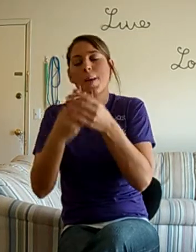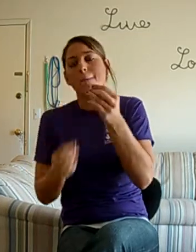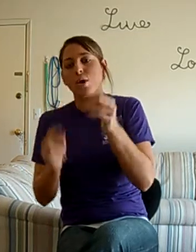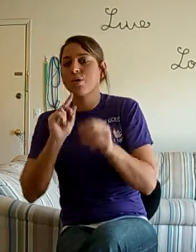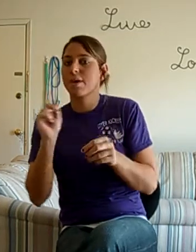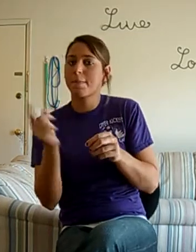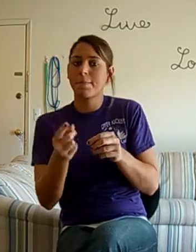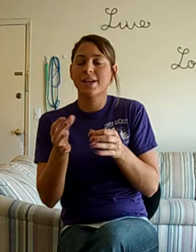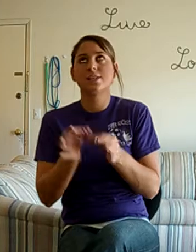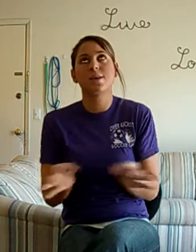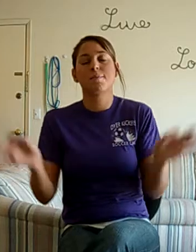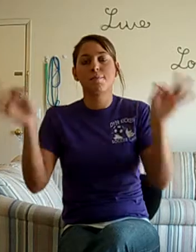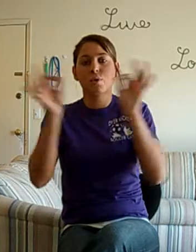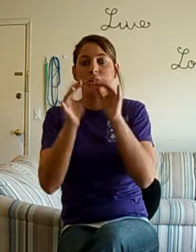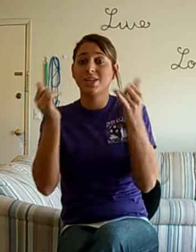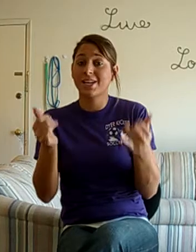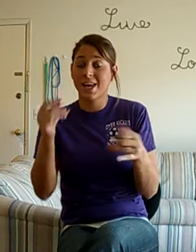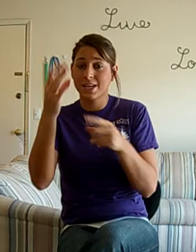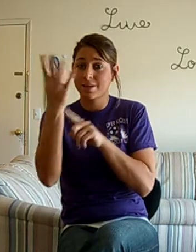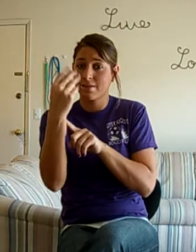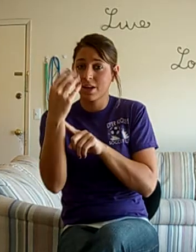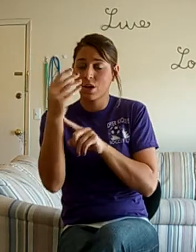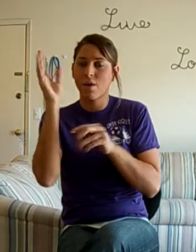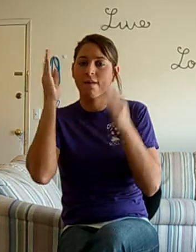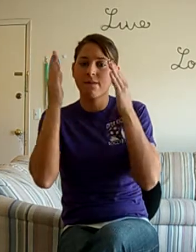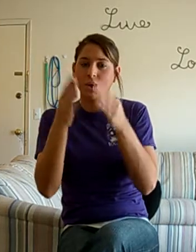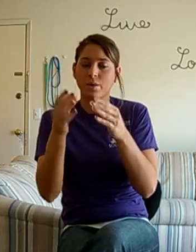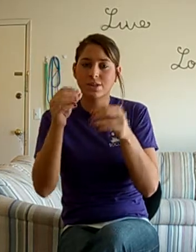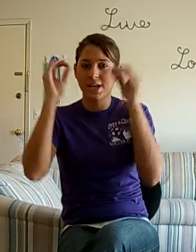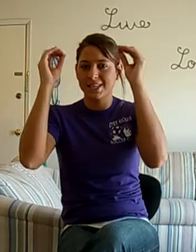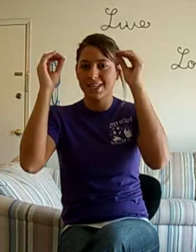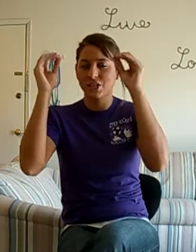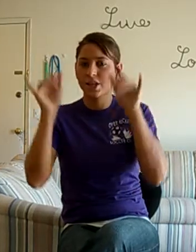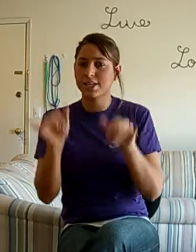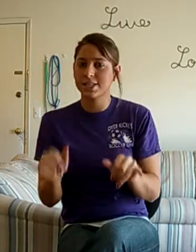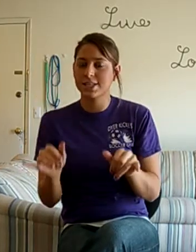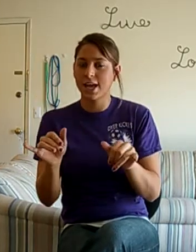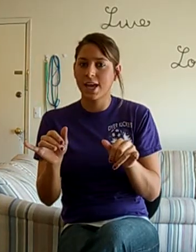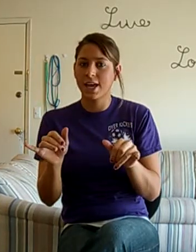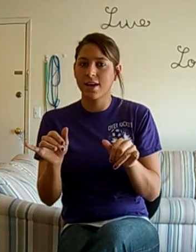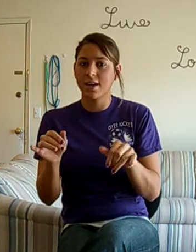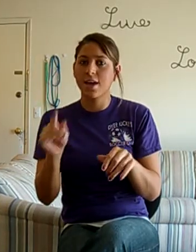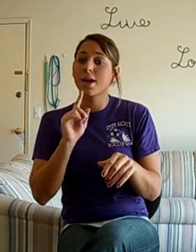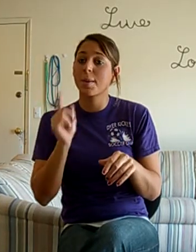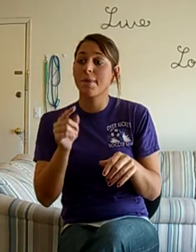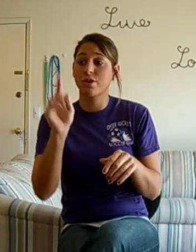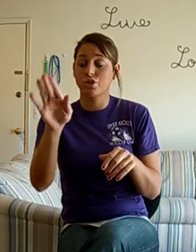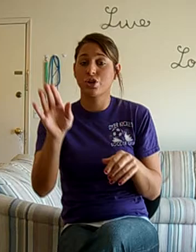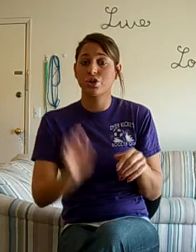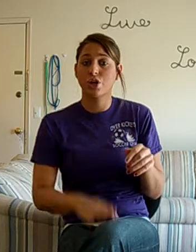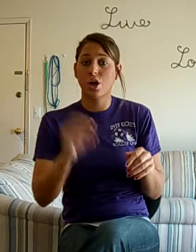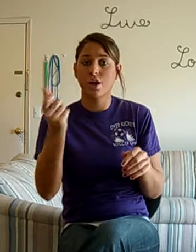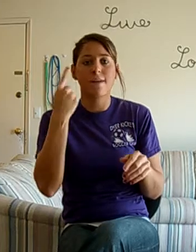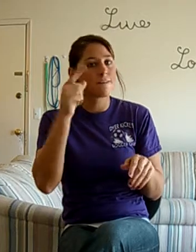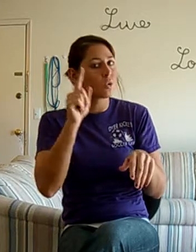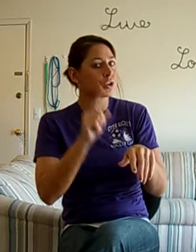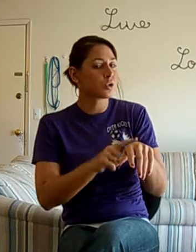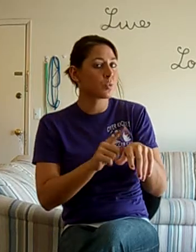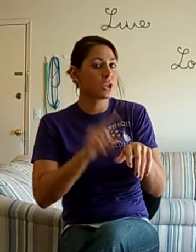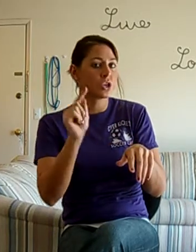important. Today's video is going to focus on teaching the stay command to your dog for duration only. Stay can be pretty